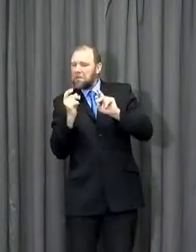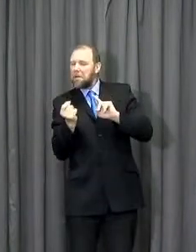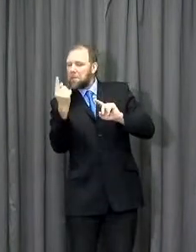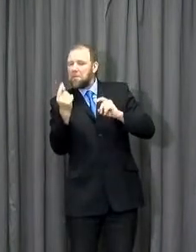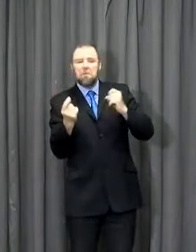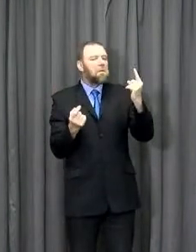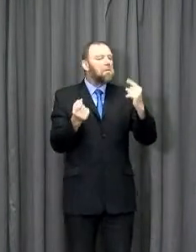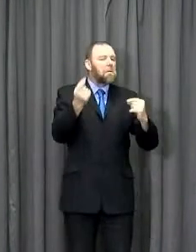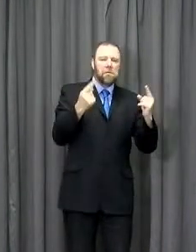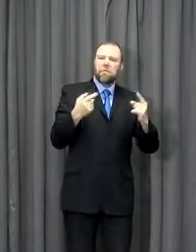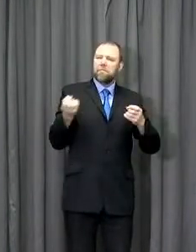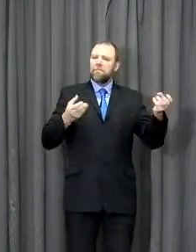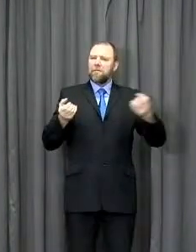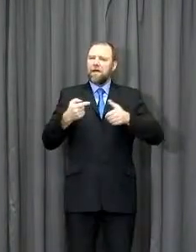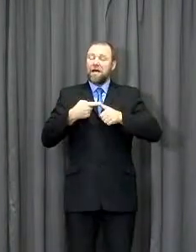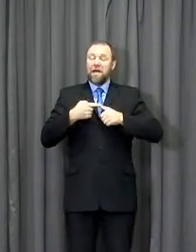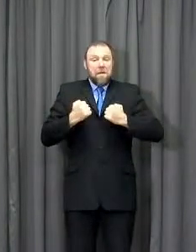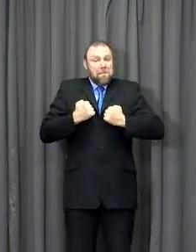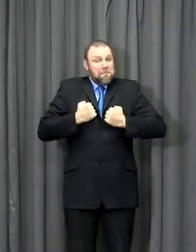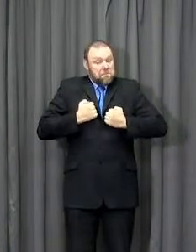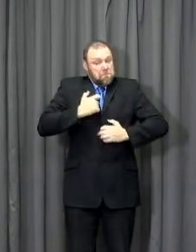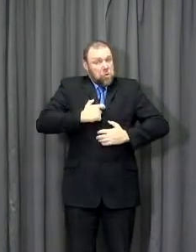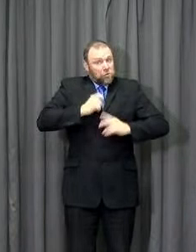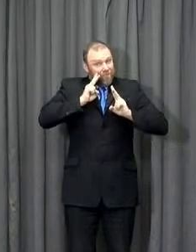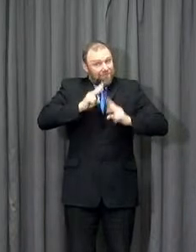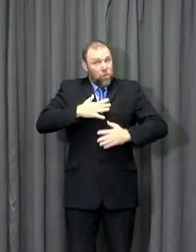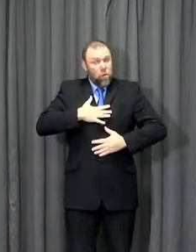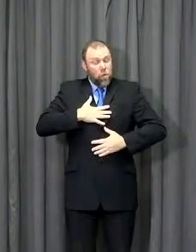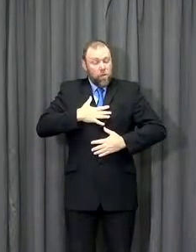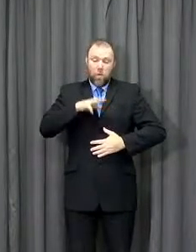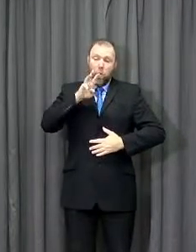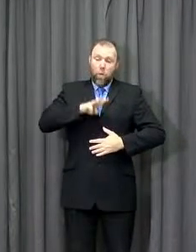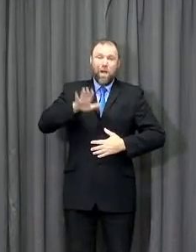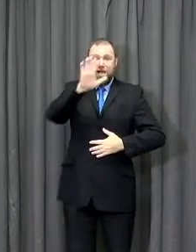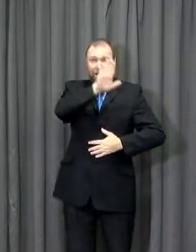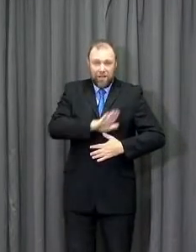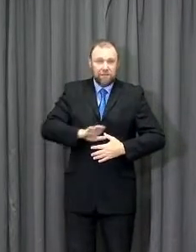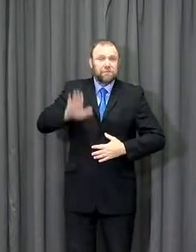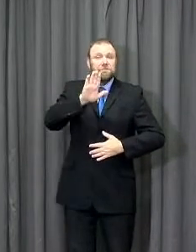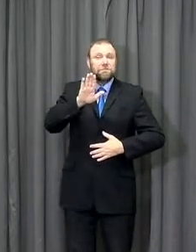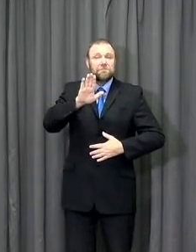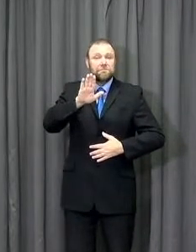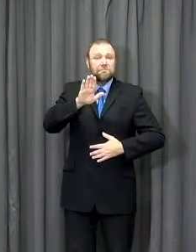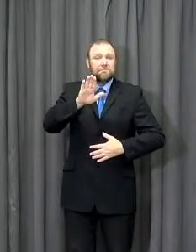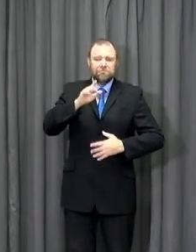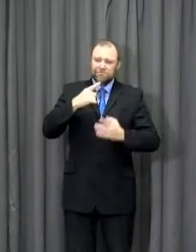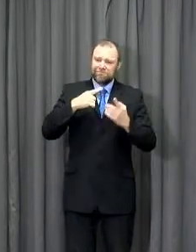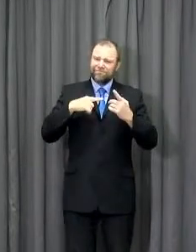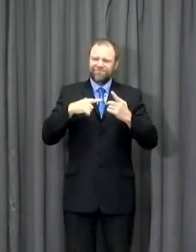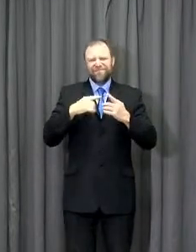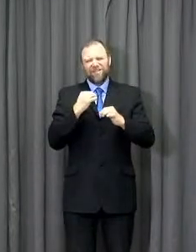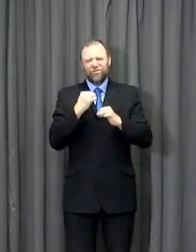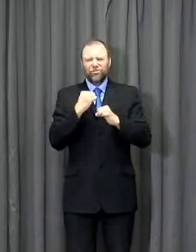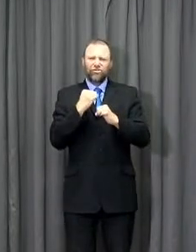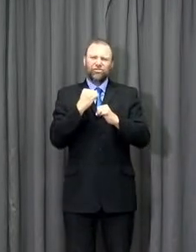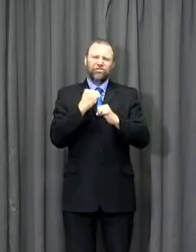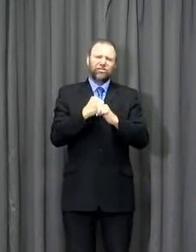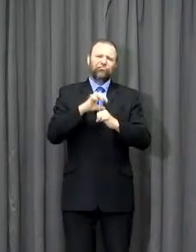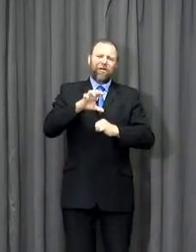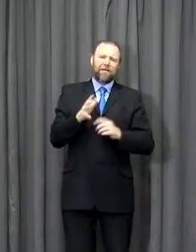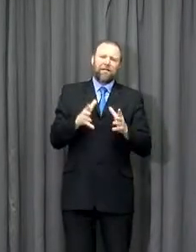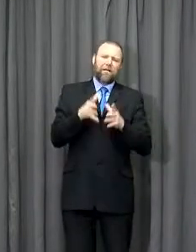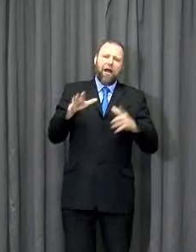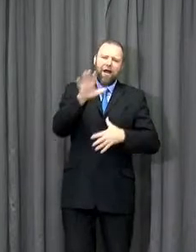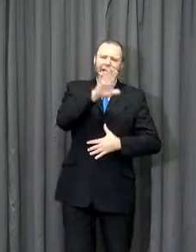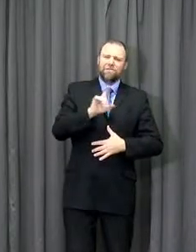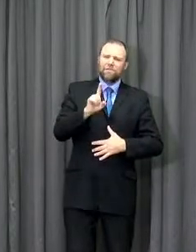that we're better sticking with a Wales-wide approach. We are geographically a large place, but